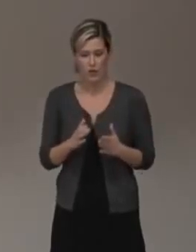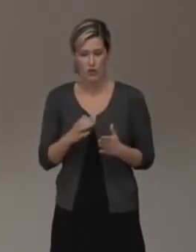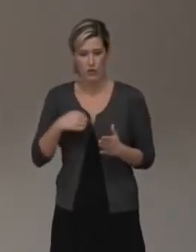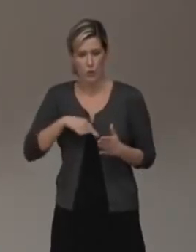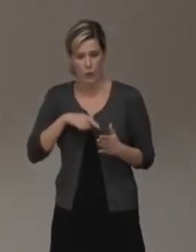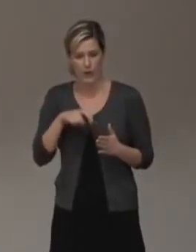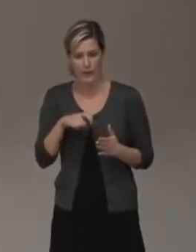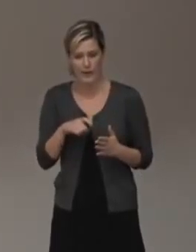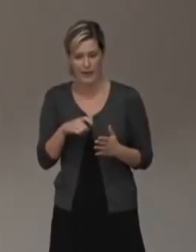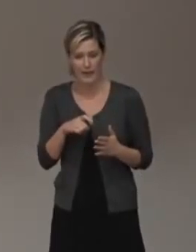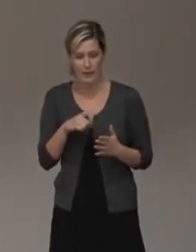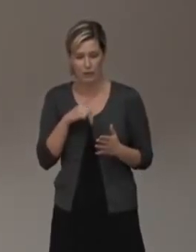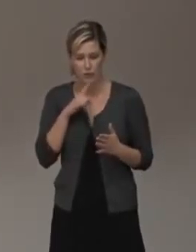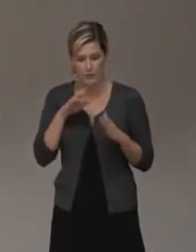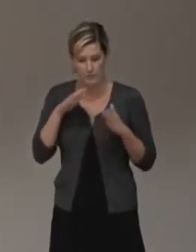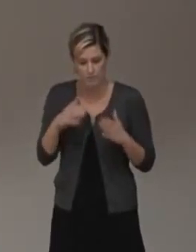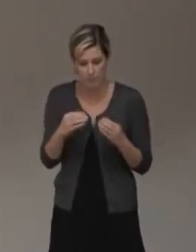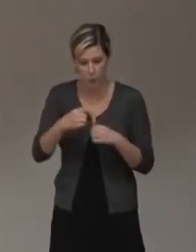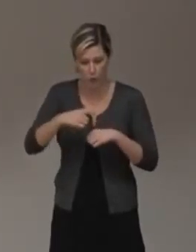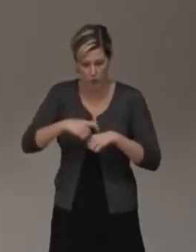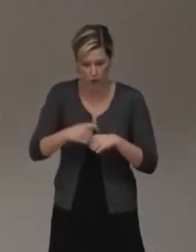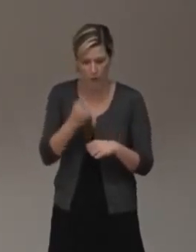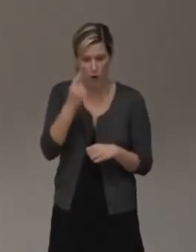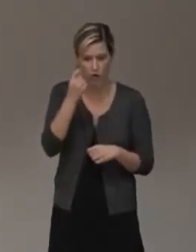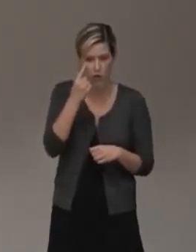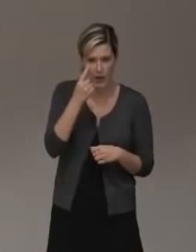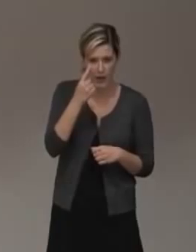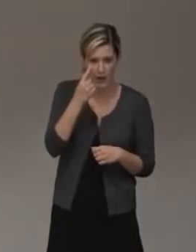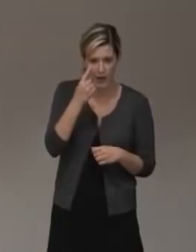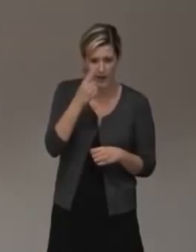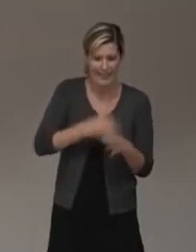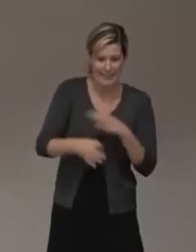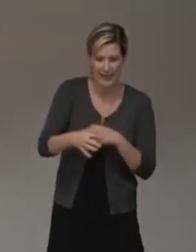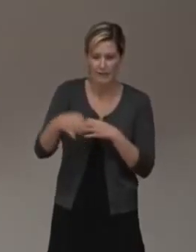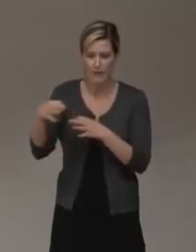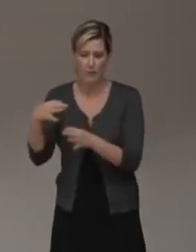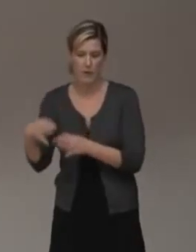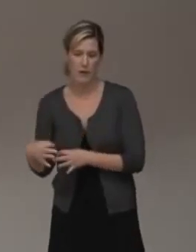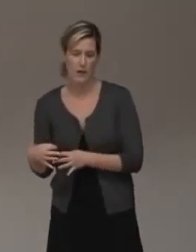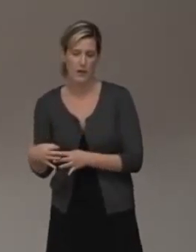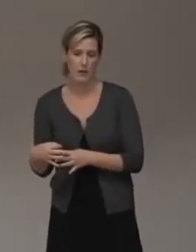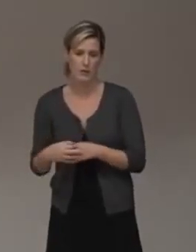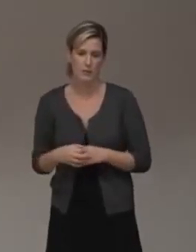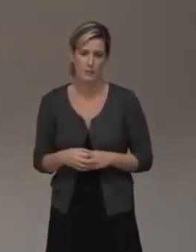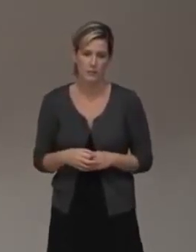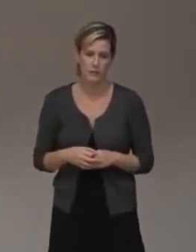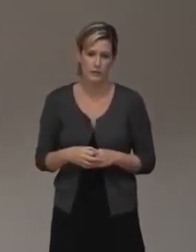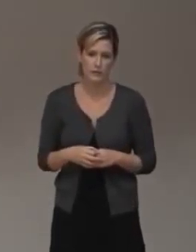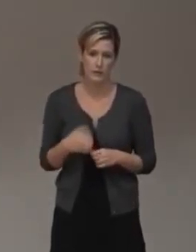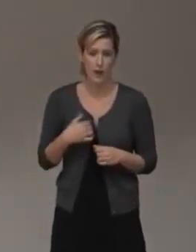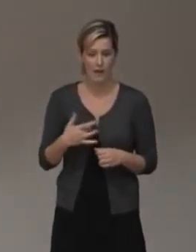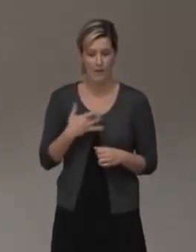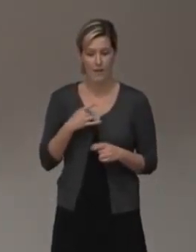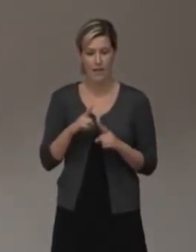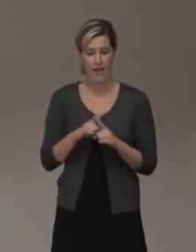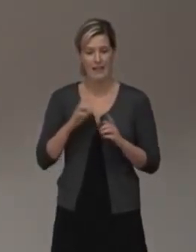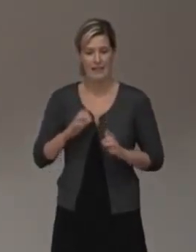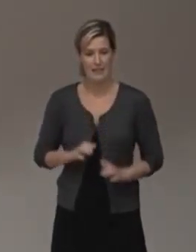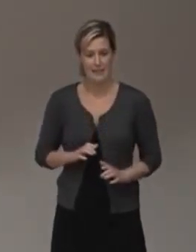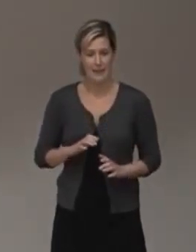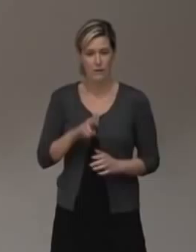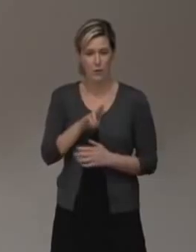we need to spend more time understanding than explaining. And I would argue, as citizens, certainly of the